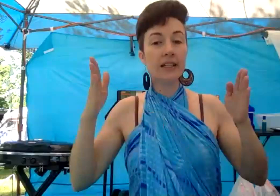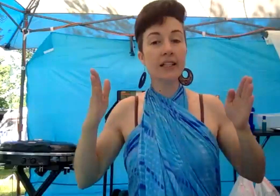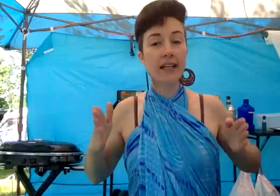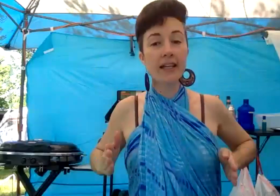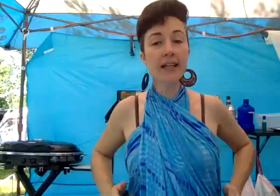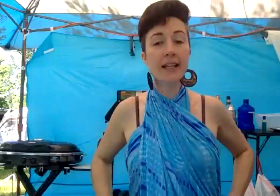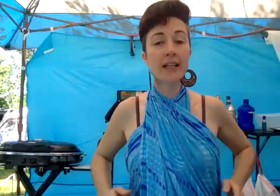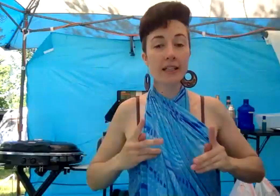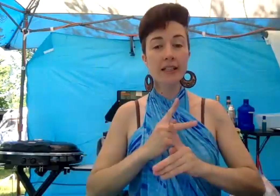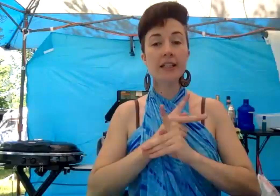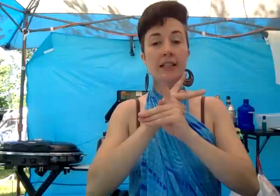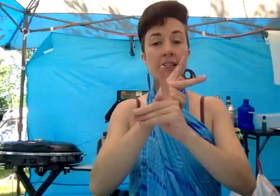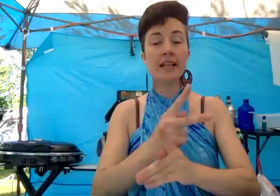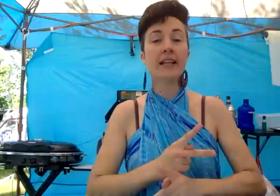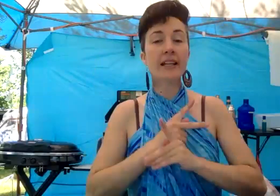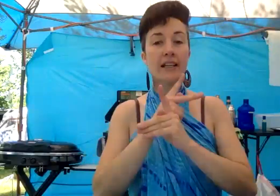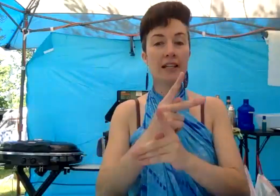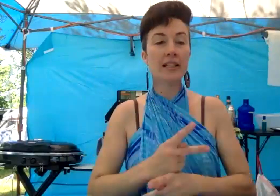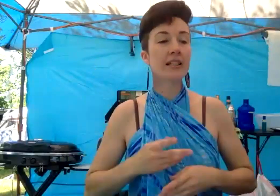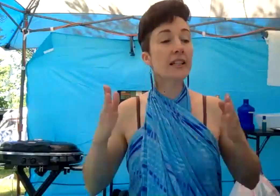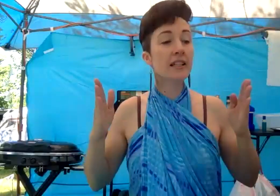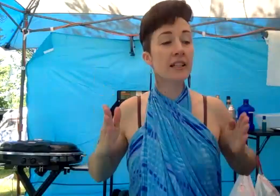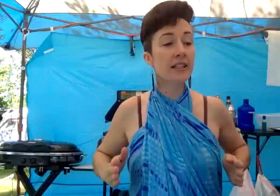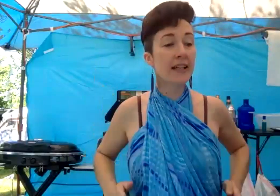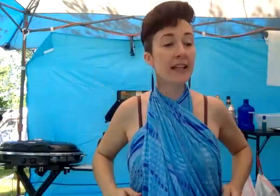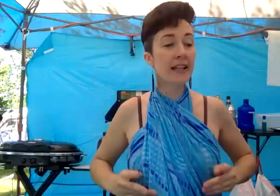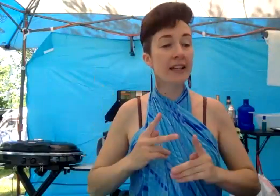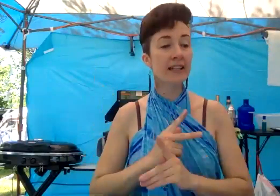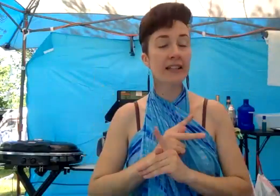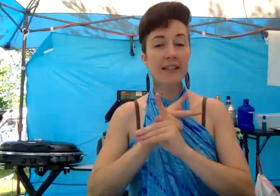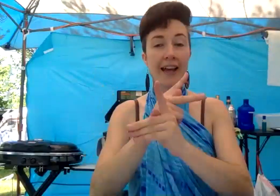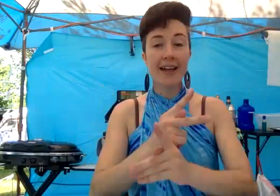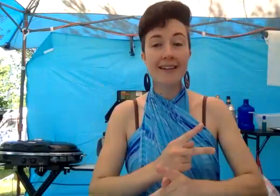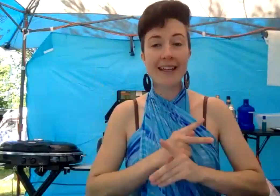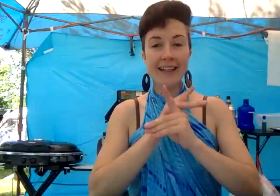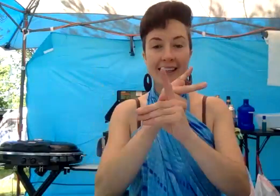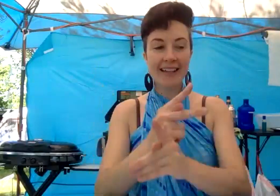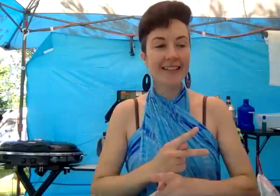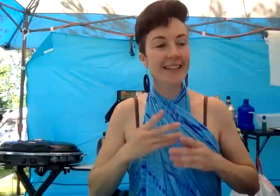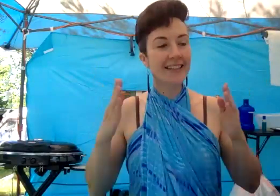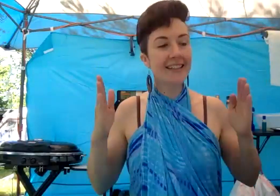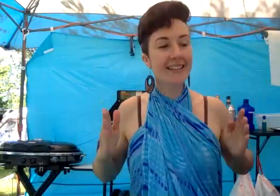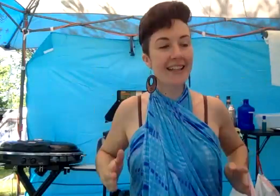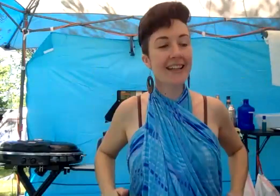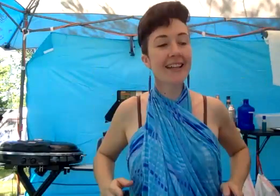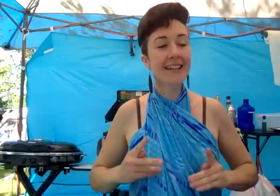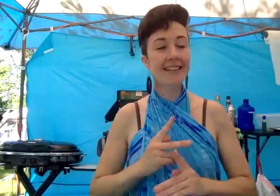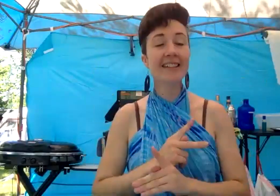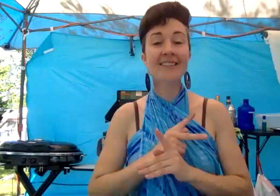nanny, nanny, nanny, nanny, nanny, nanny,